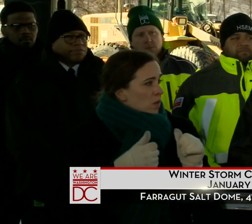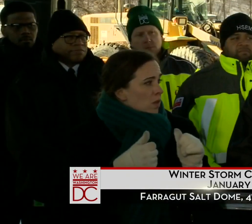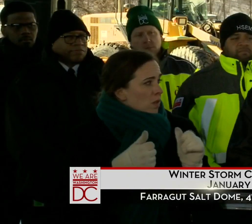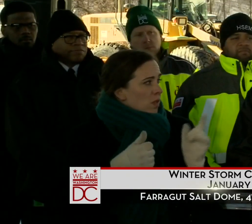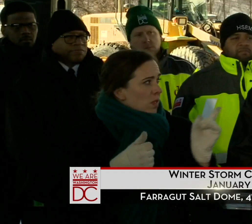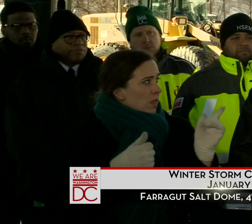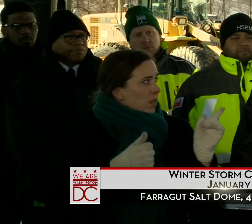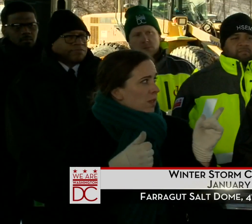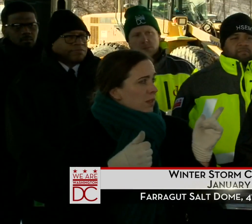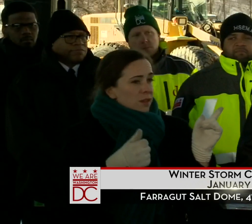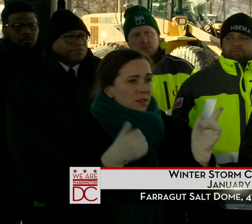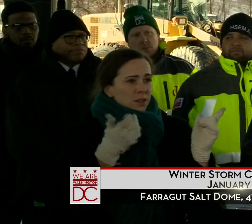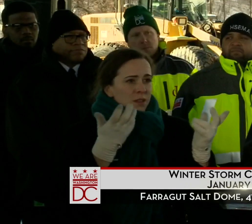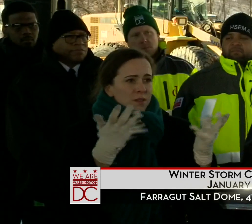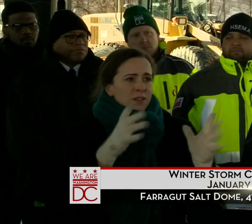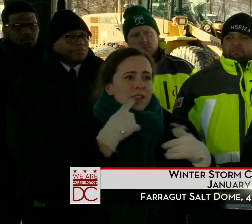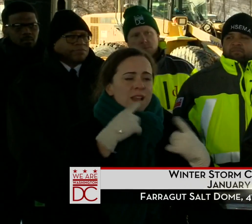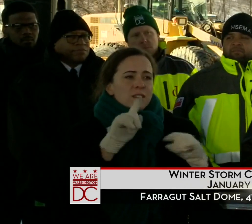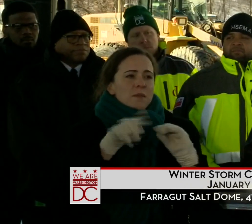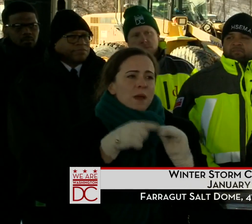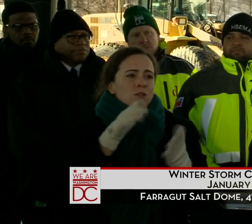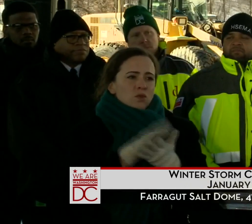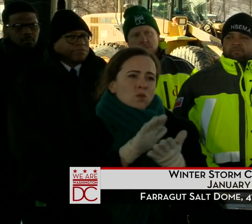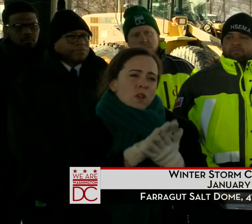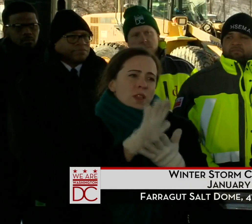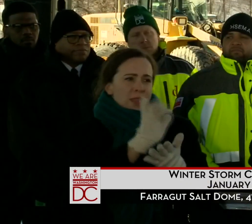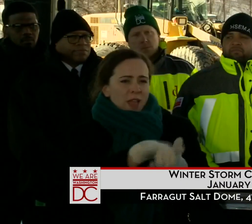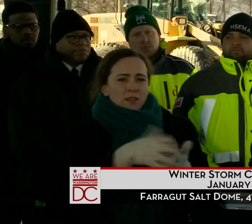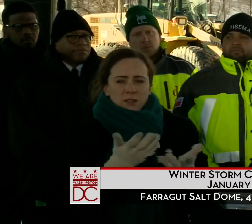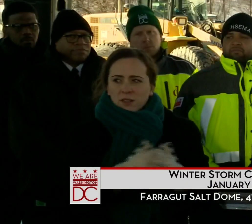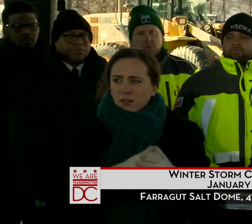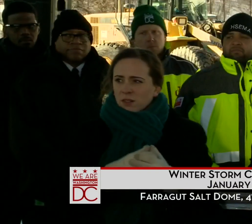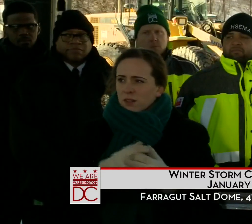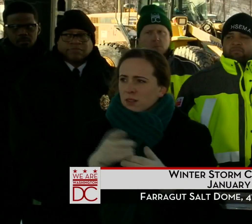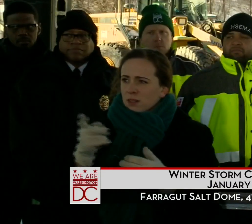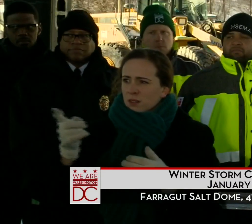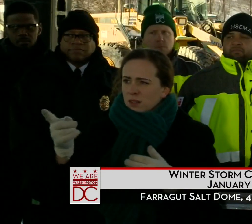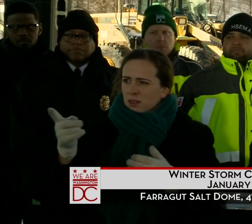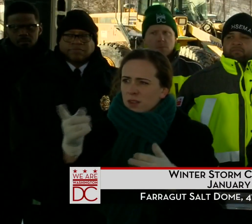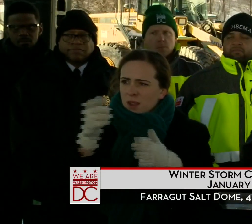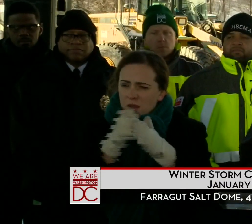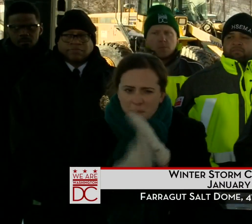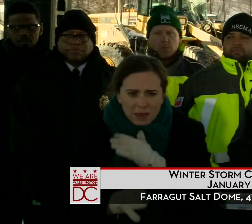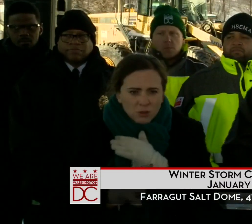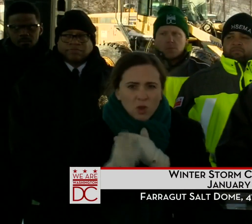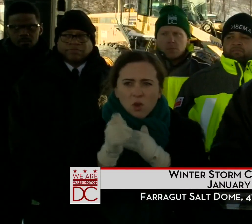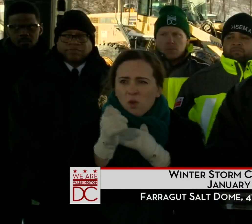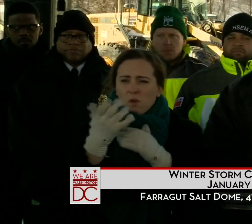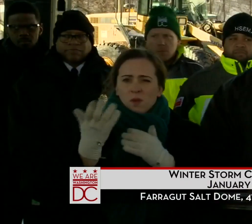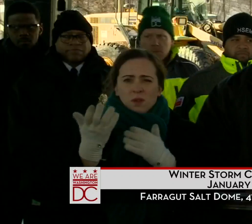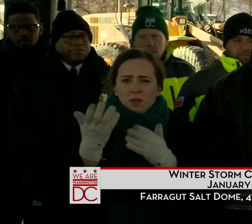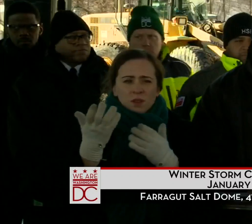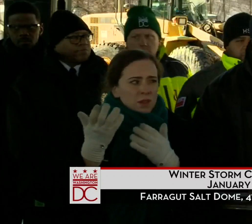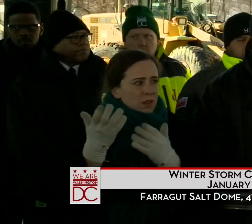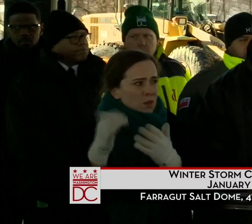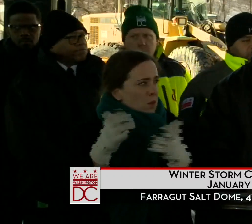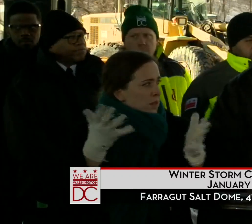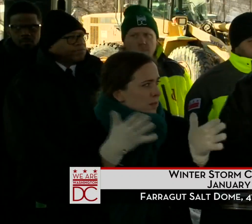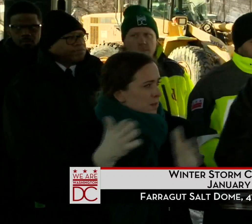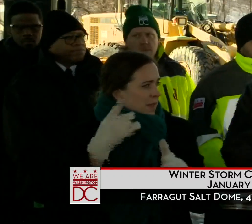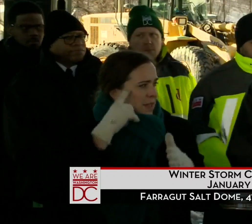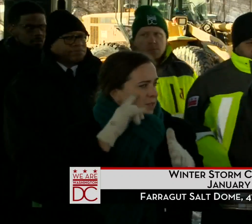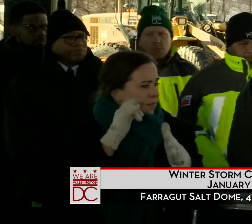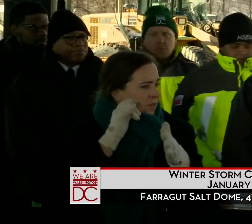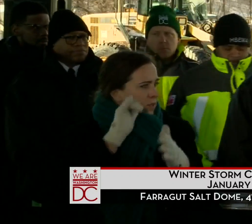We already made our announcement on the schools and all that, so that's the safest thing for folks. Yes, sir. What's this thought for